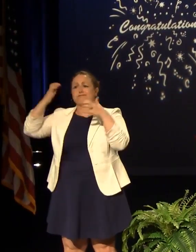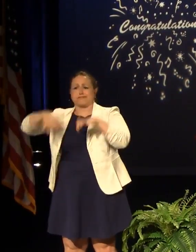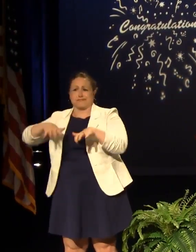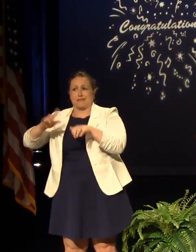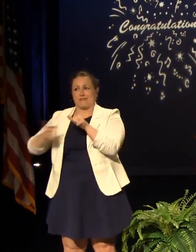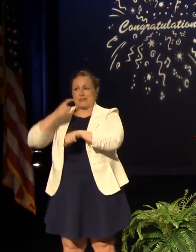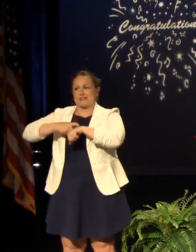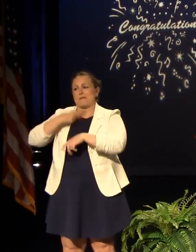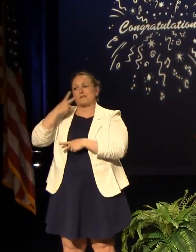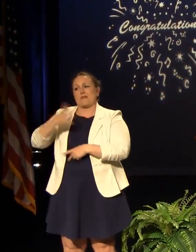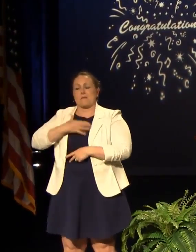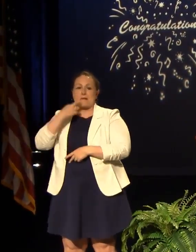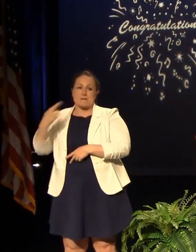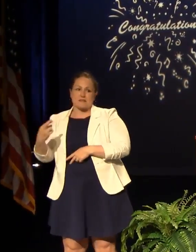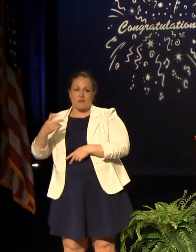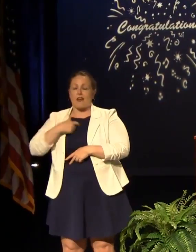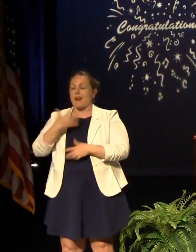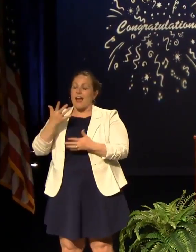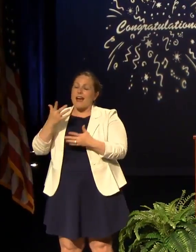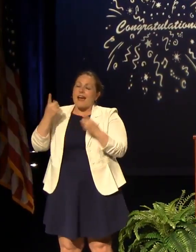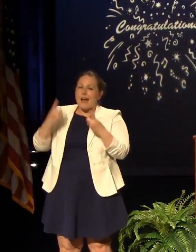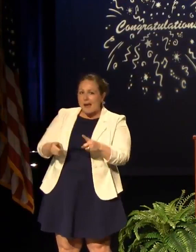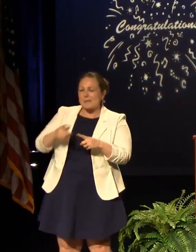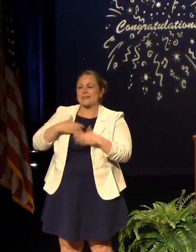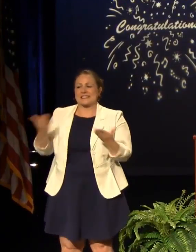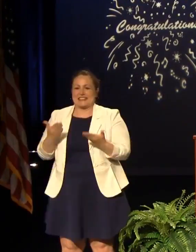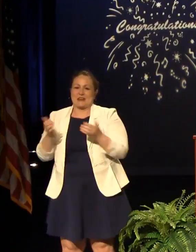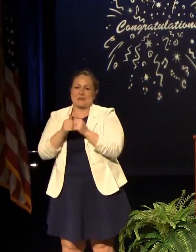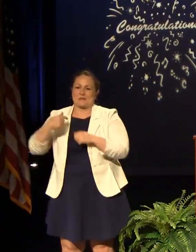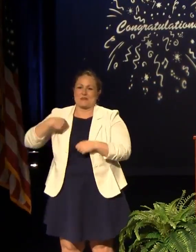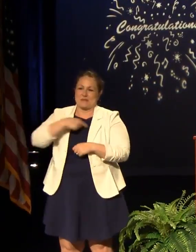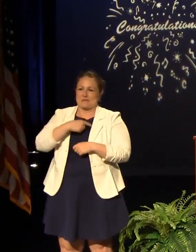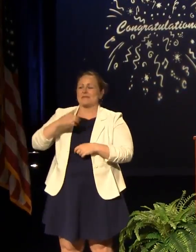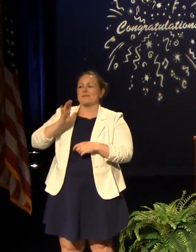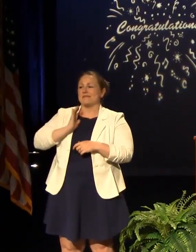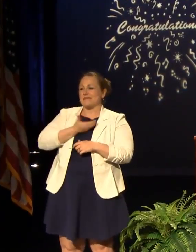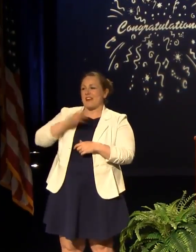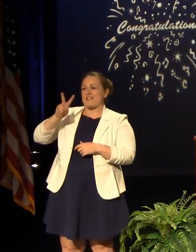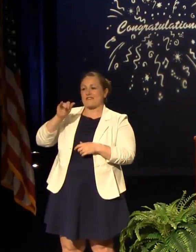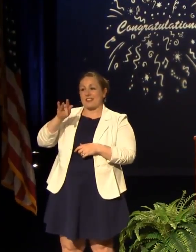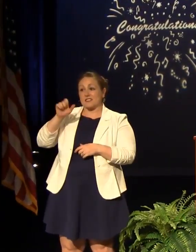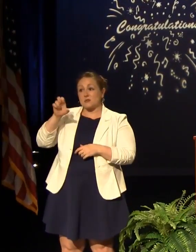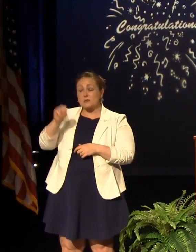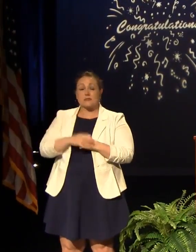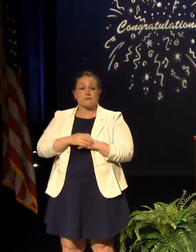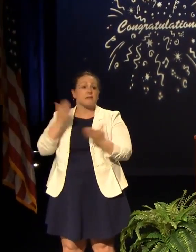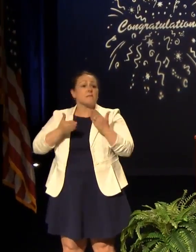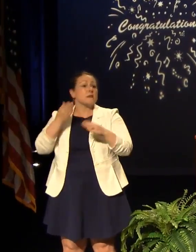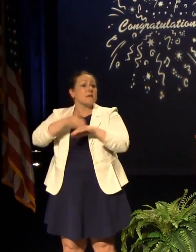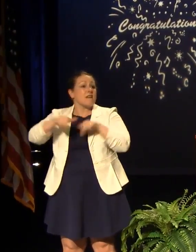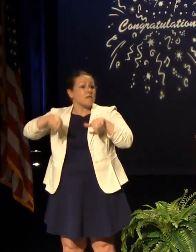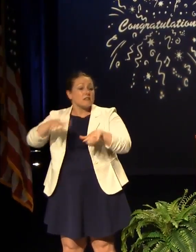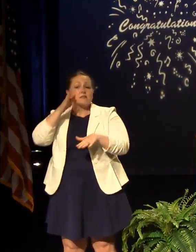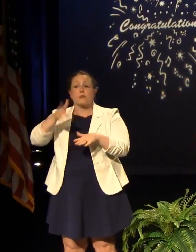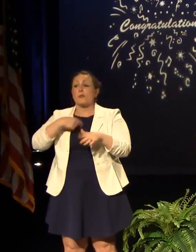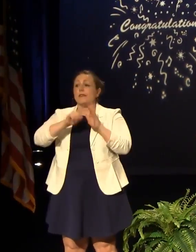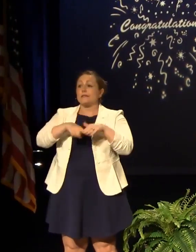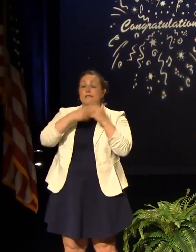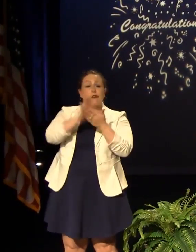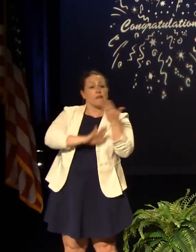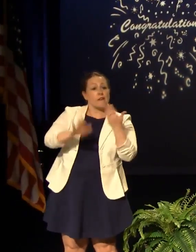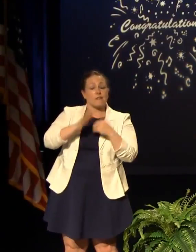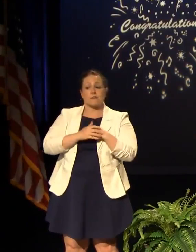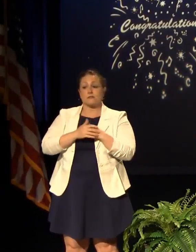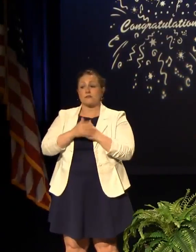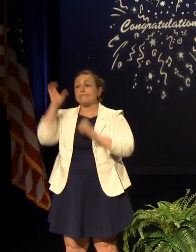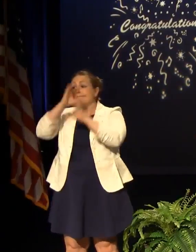with, as she is our valedictorian. Maybe you'll go back to school or start searching for a new job. Maybe you'll join the thousands